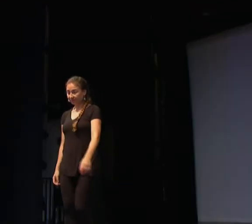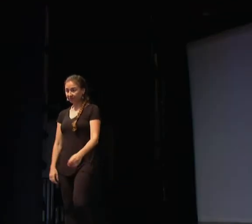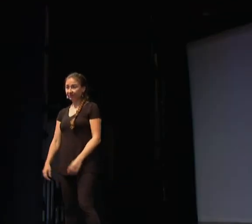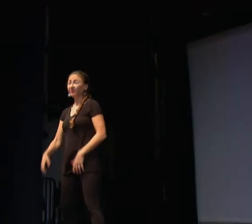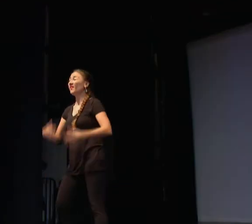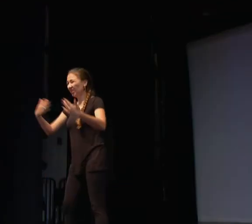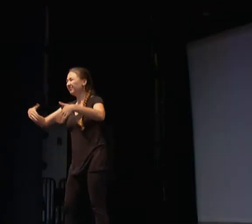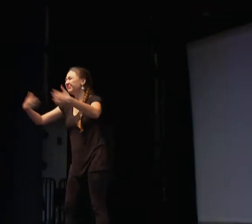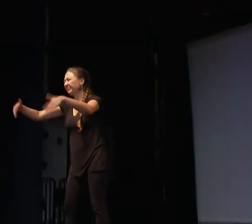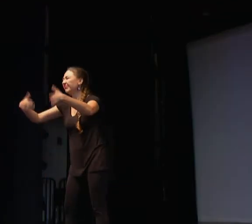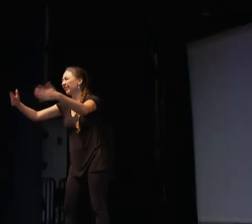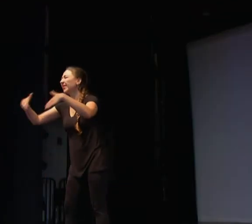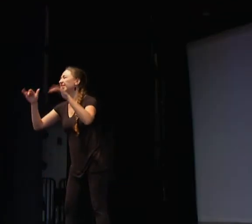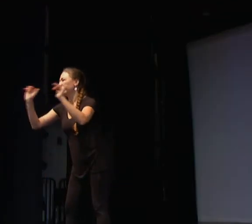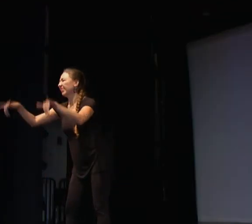happen.